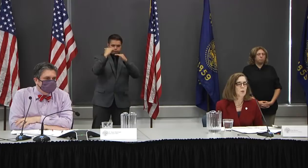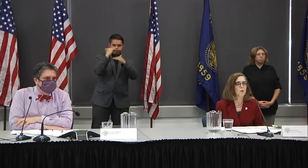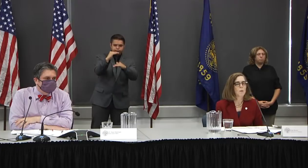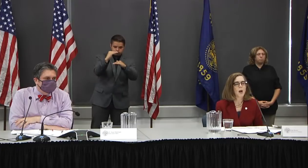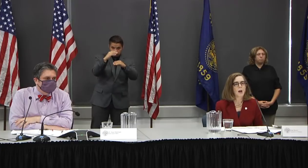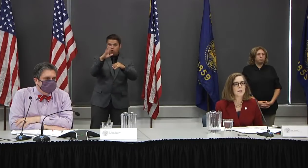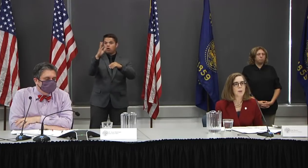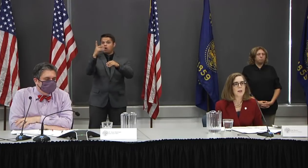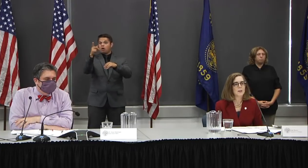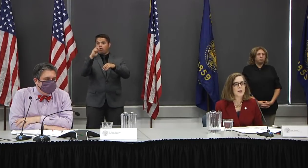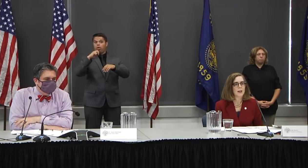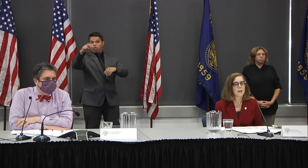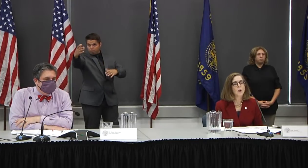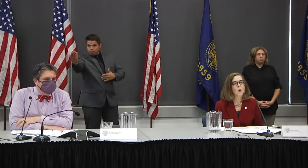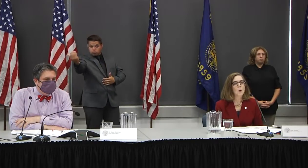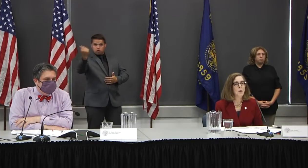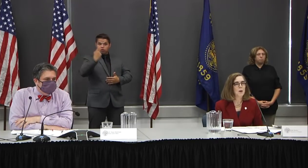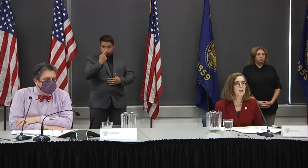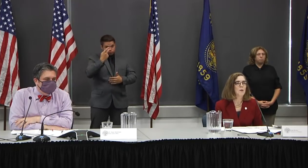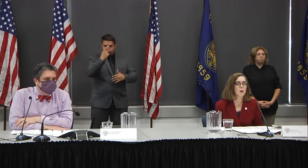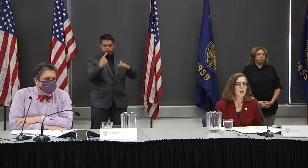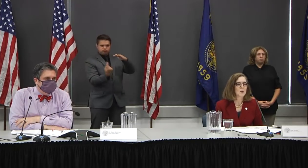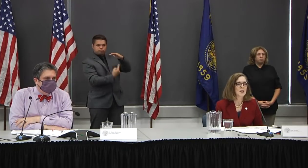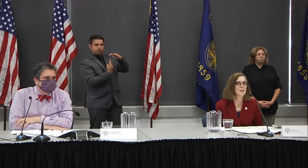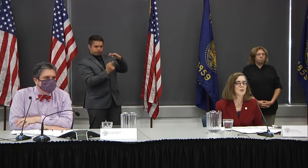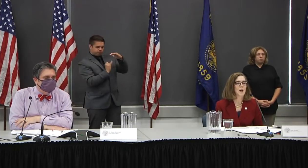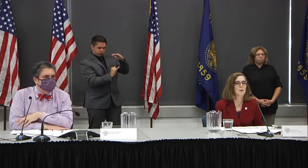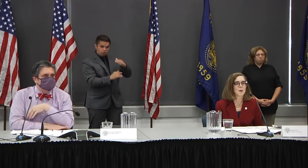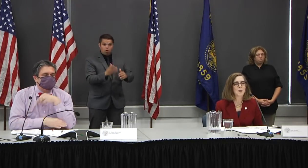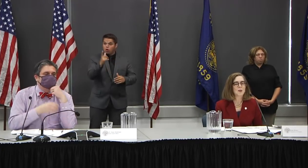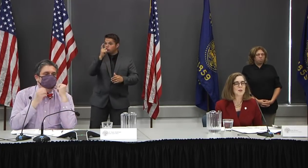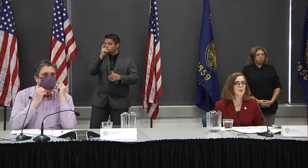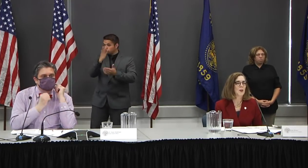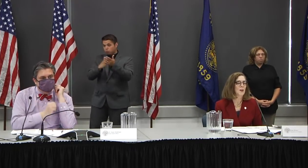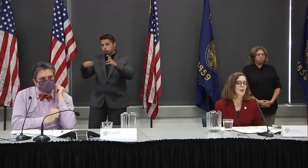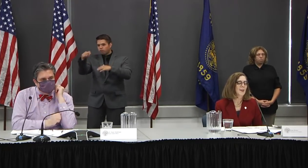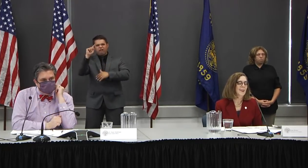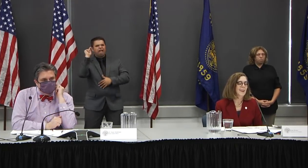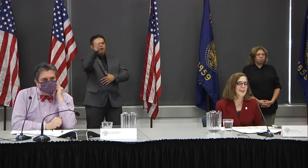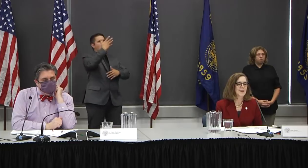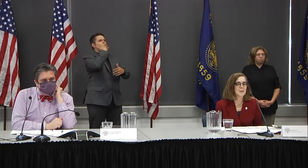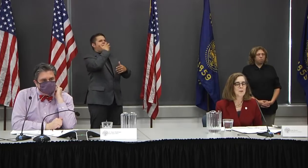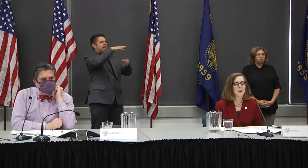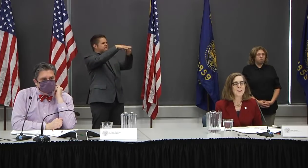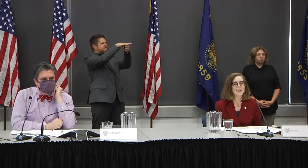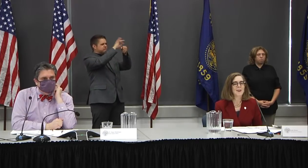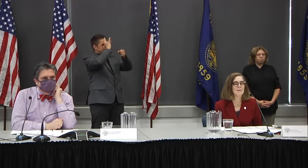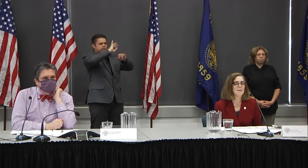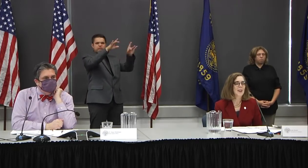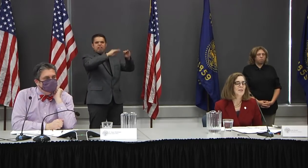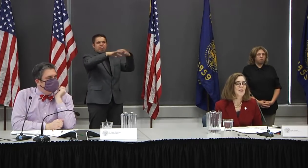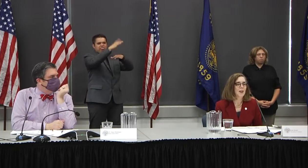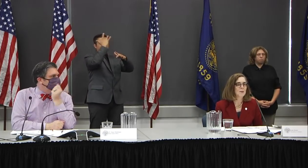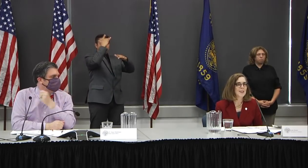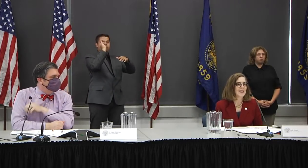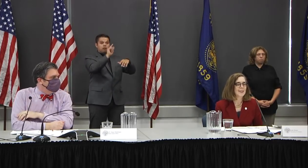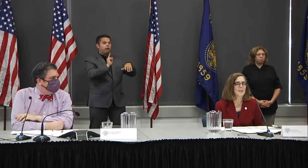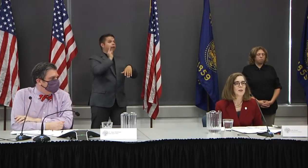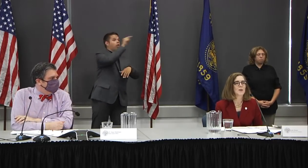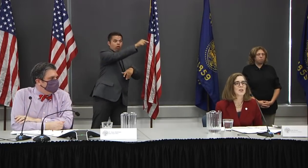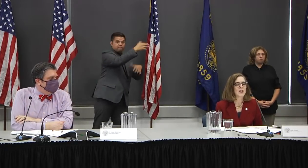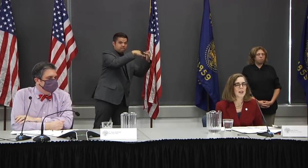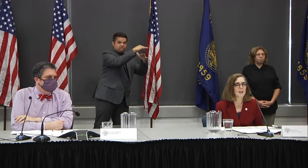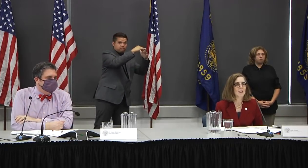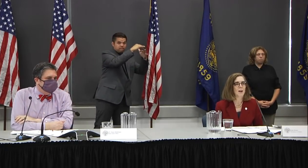for example, from a hotspot state, or if Oregonians travel to visit their aunt or family